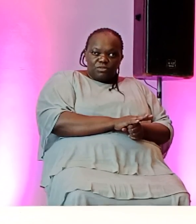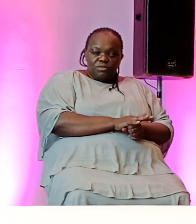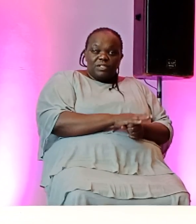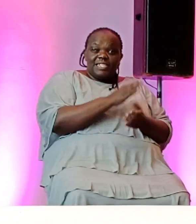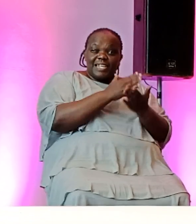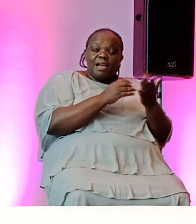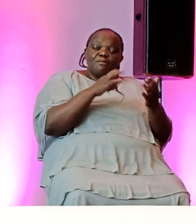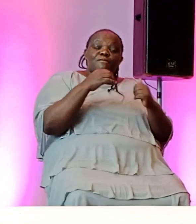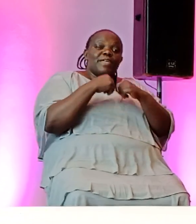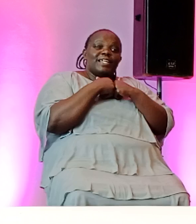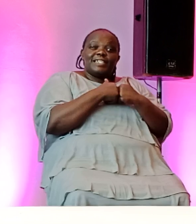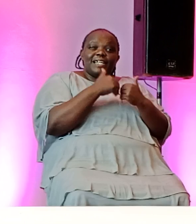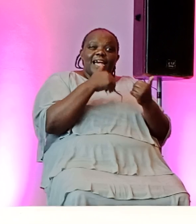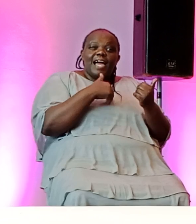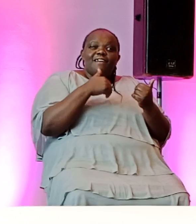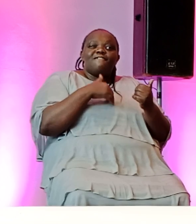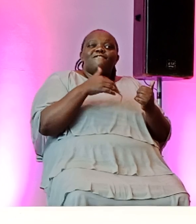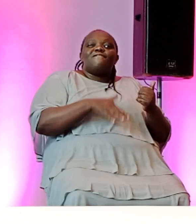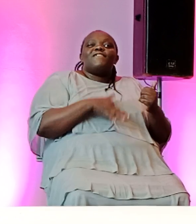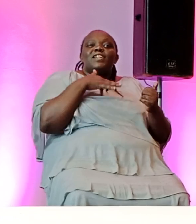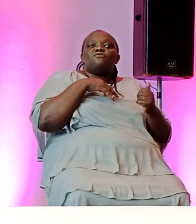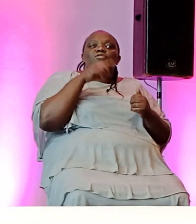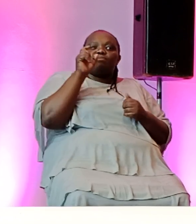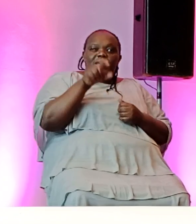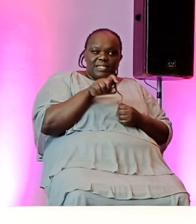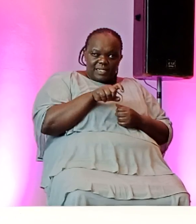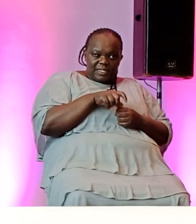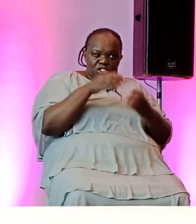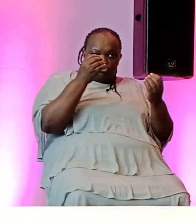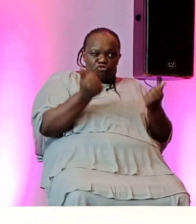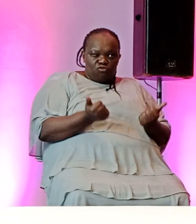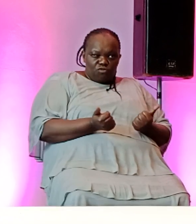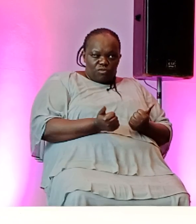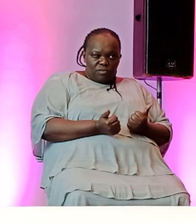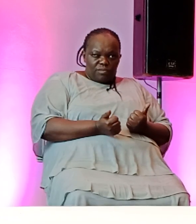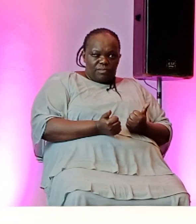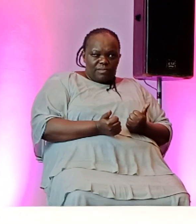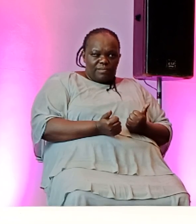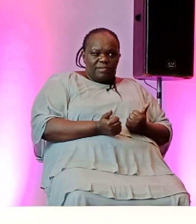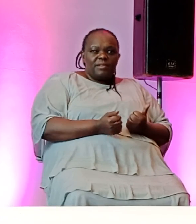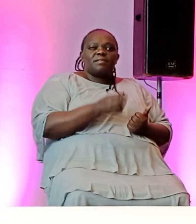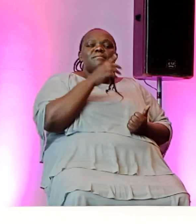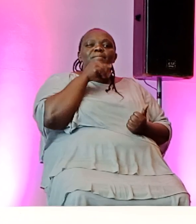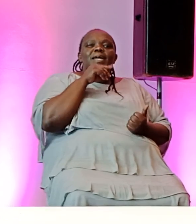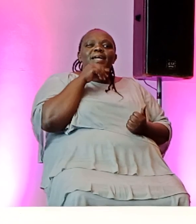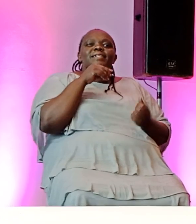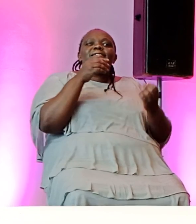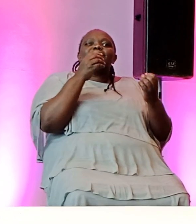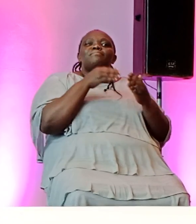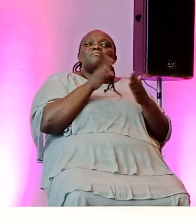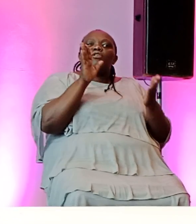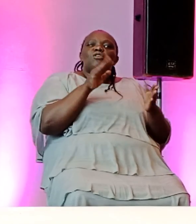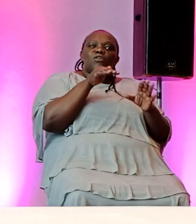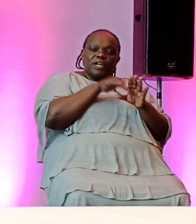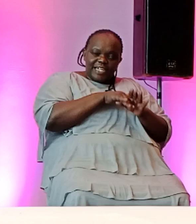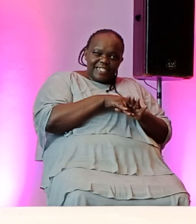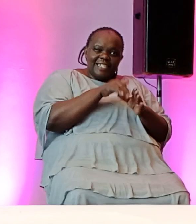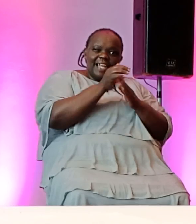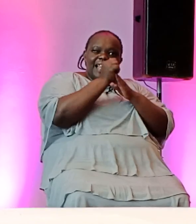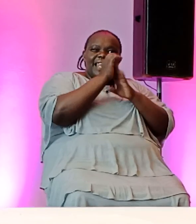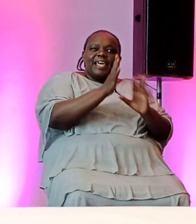Some of the challenges I feel we should address: men are still majority at leadership